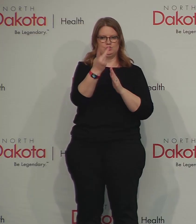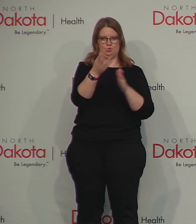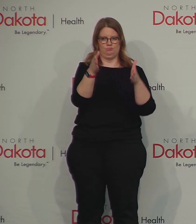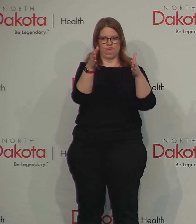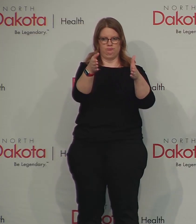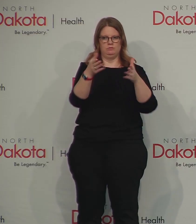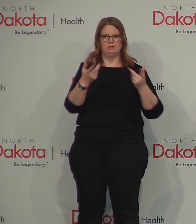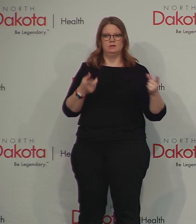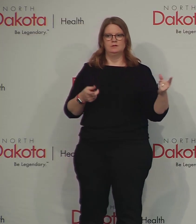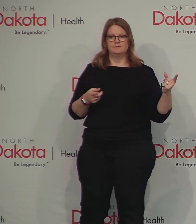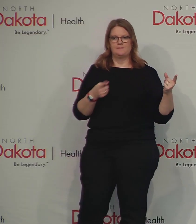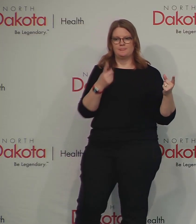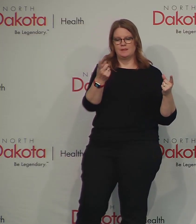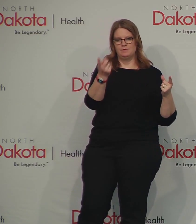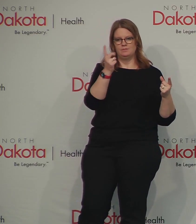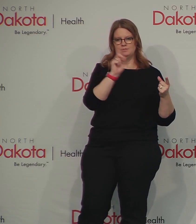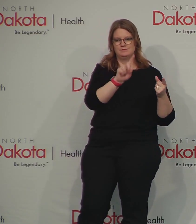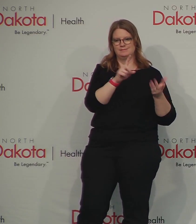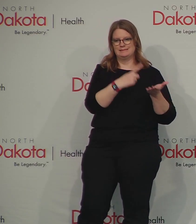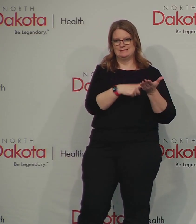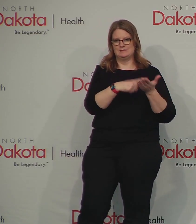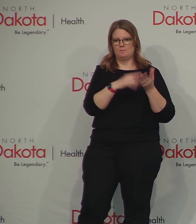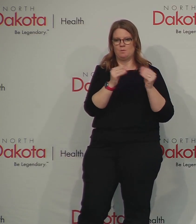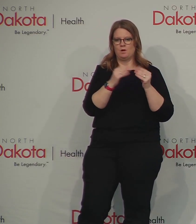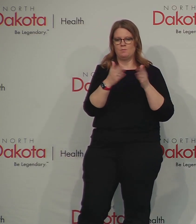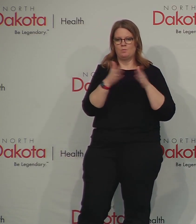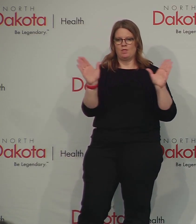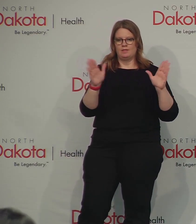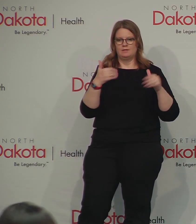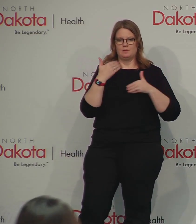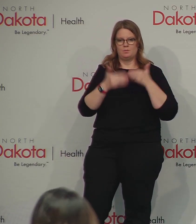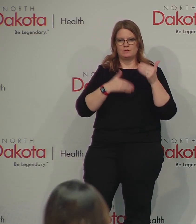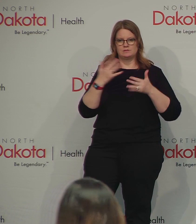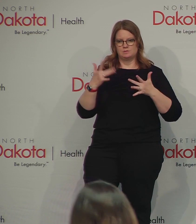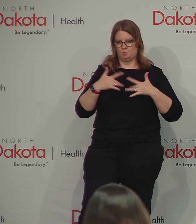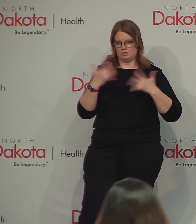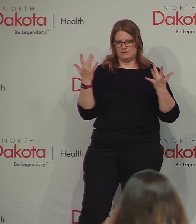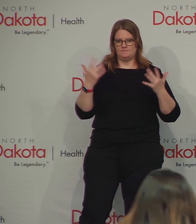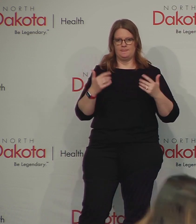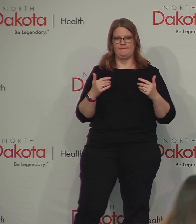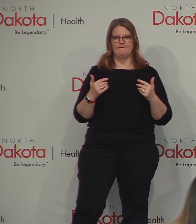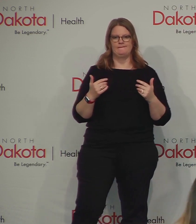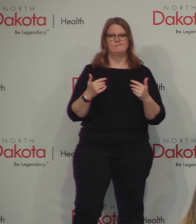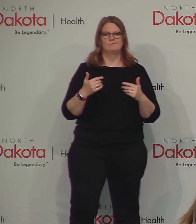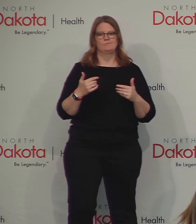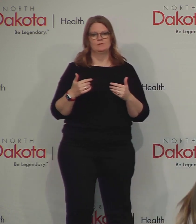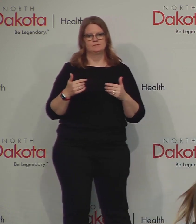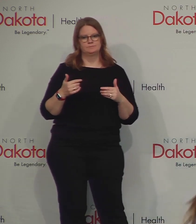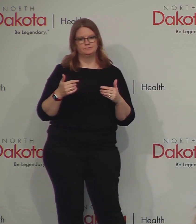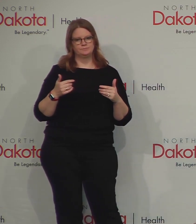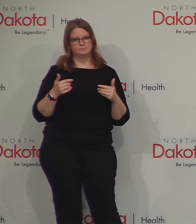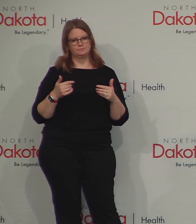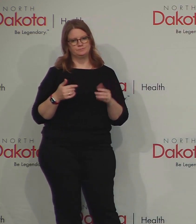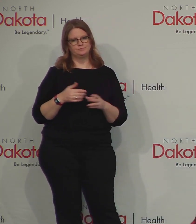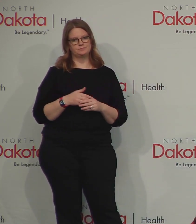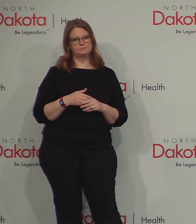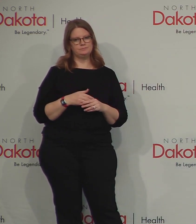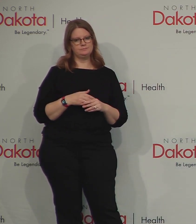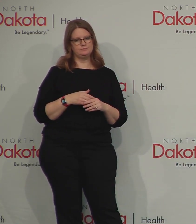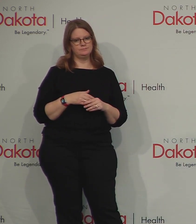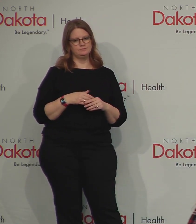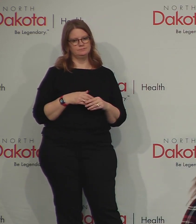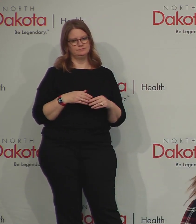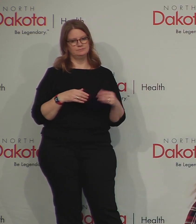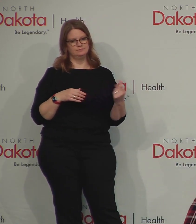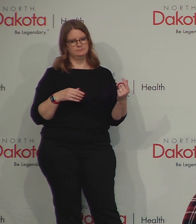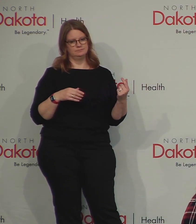on that? Molly, do you want to come up and talk more broadly about the process and where we are? And maybe first off, since I know